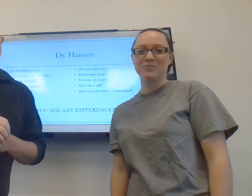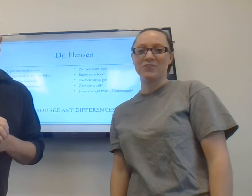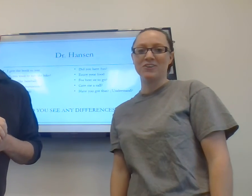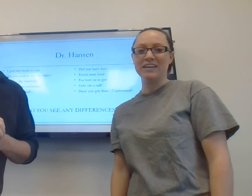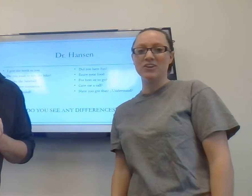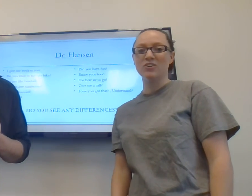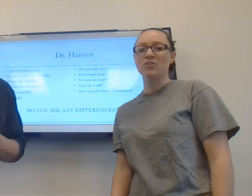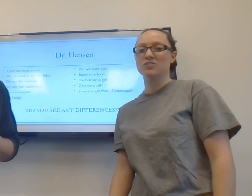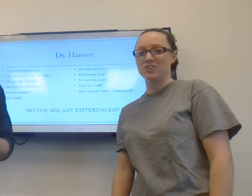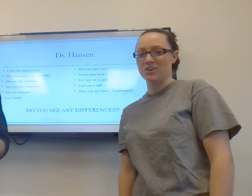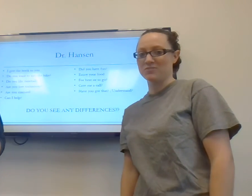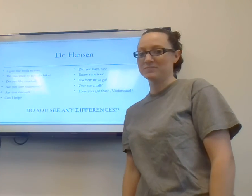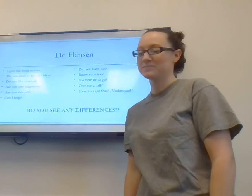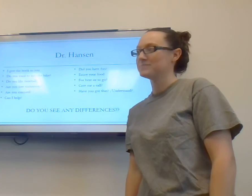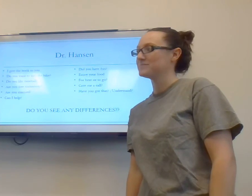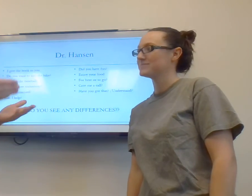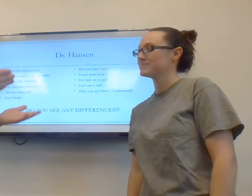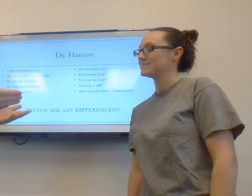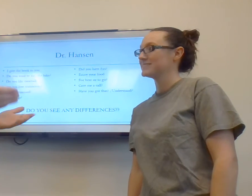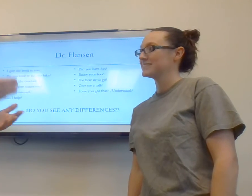for here or to go.